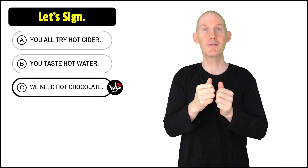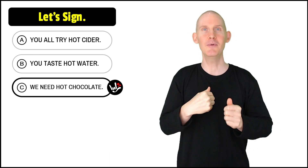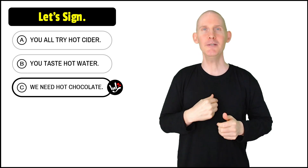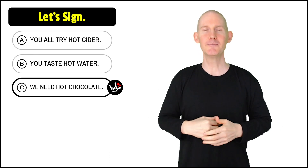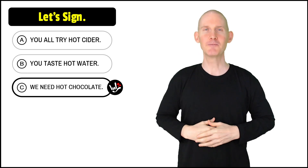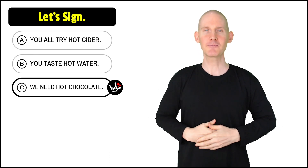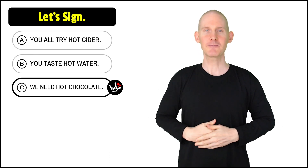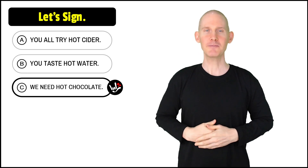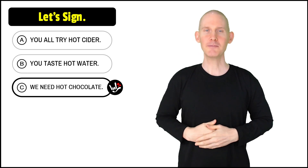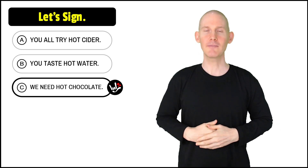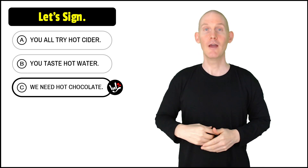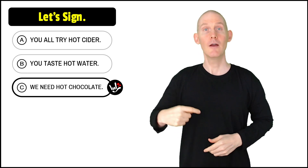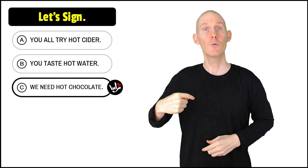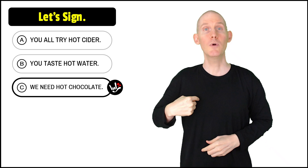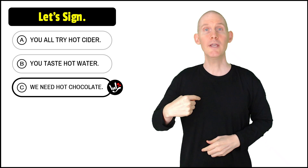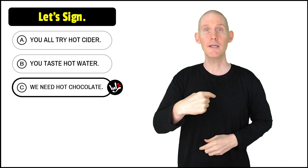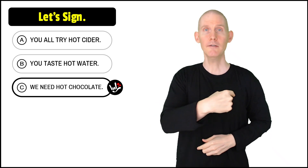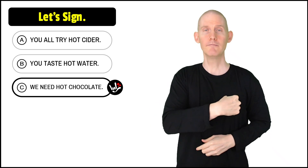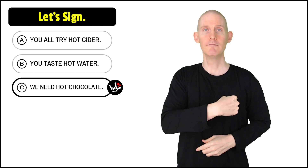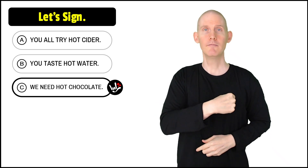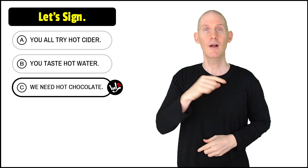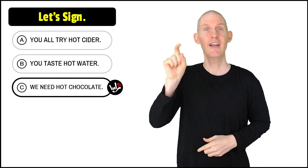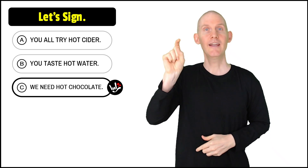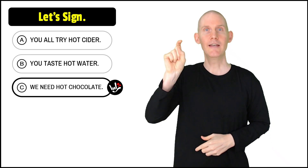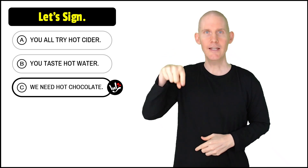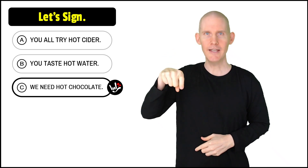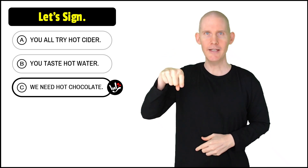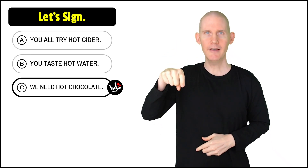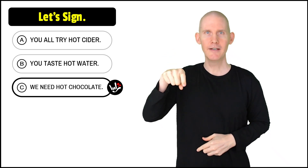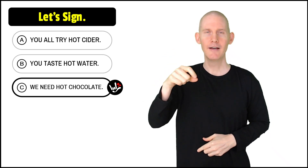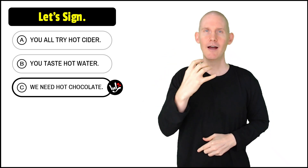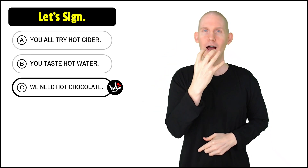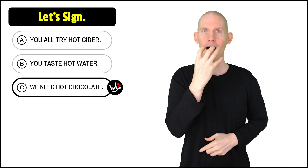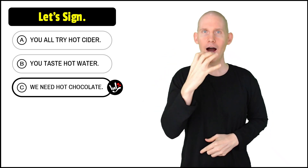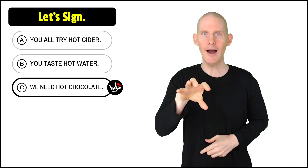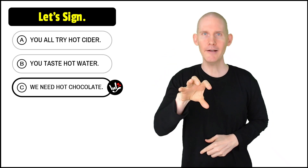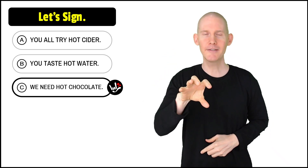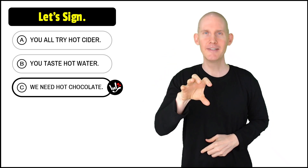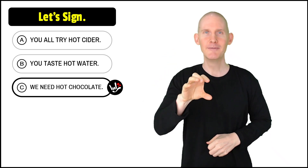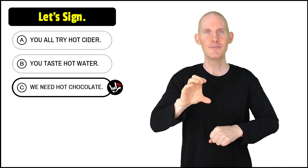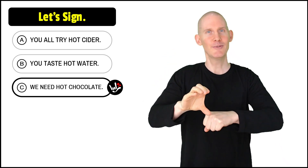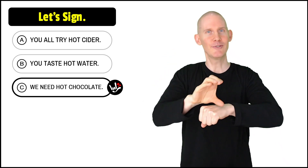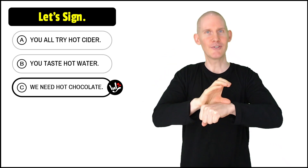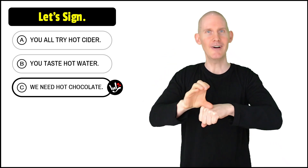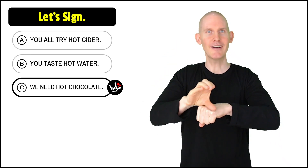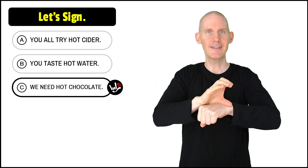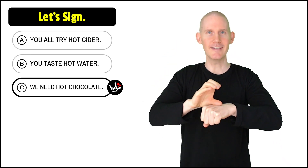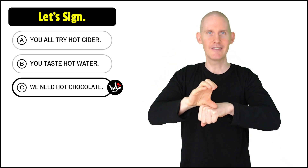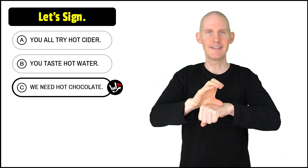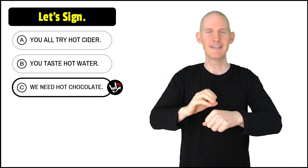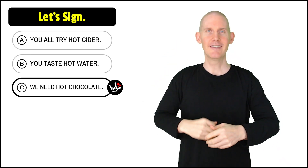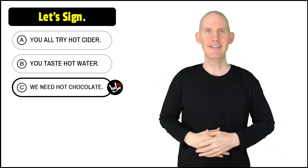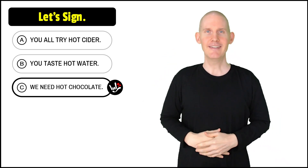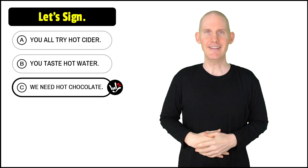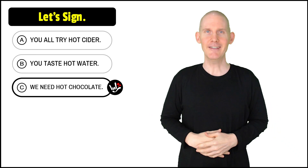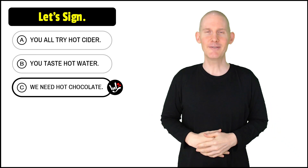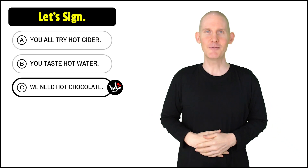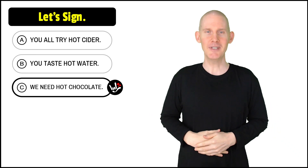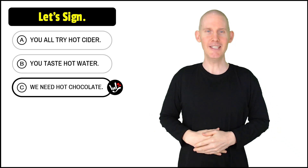me. We need hot chocolate. Yes, we